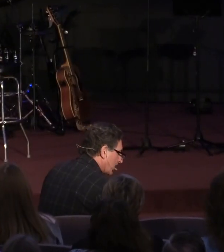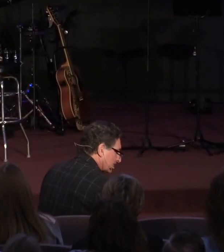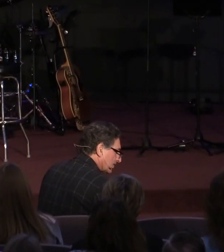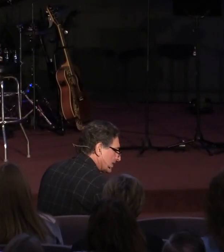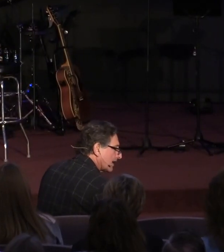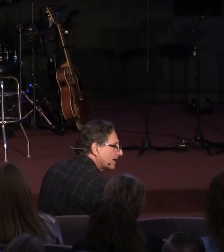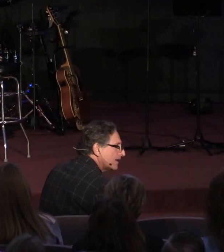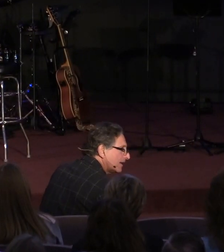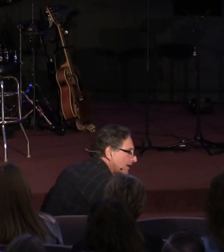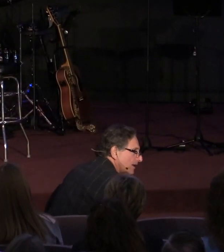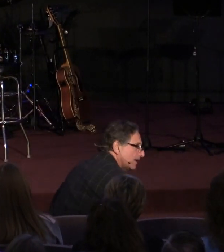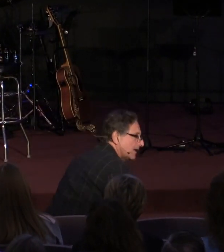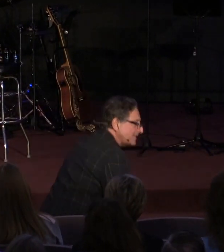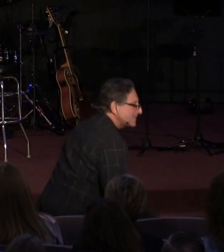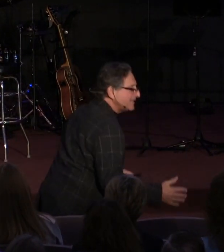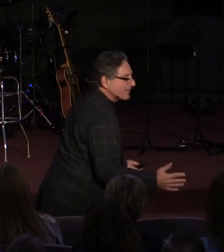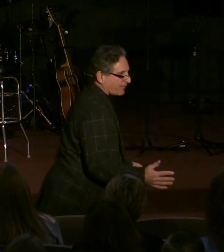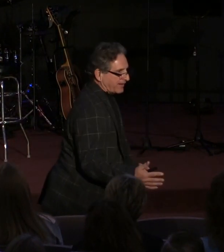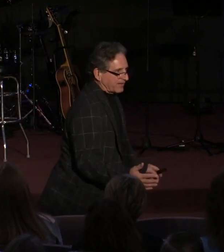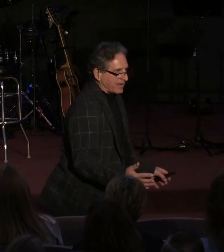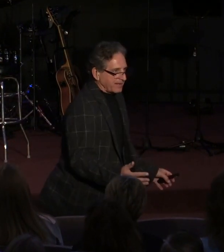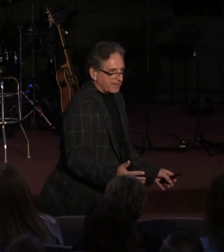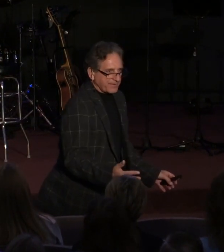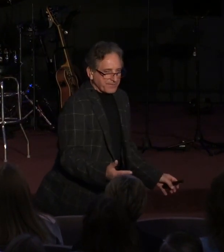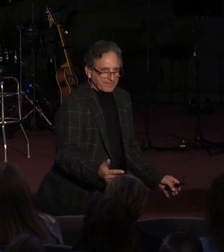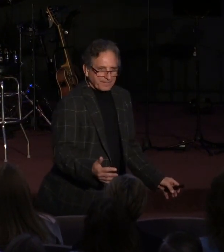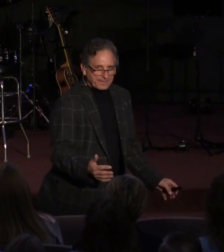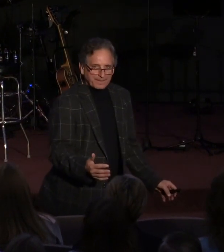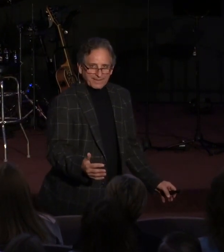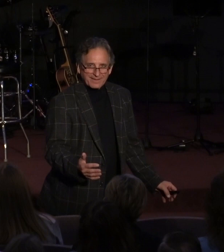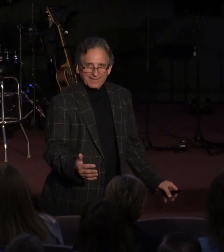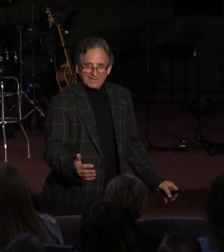need to talk to you. I just need a friend, God.